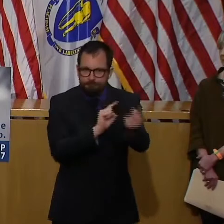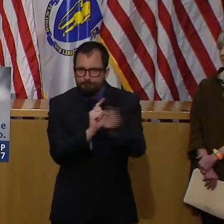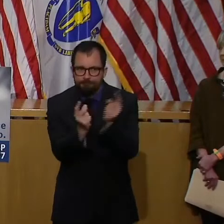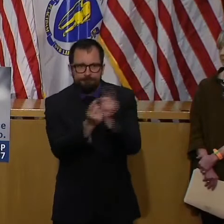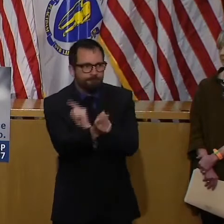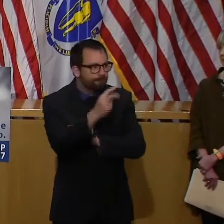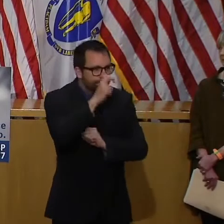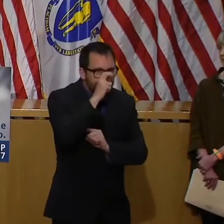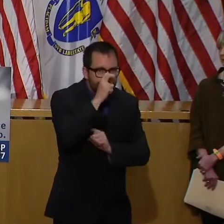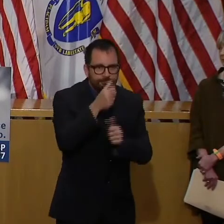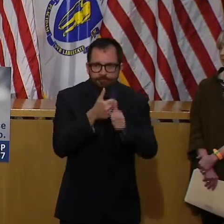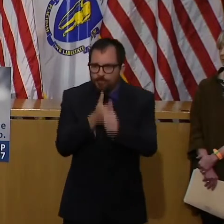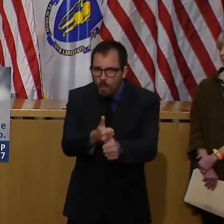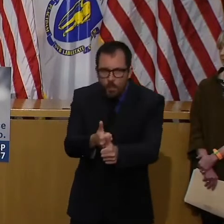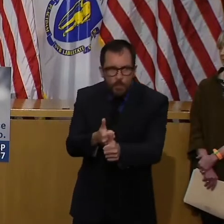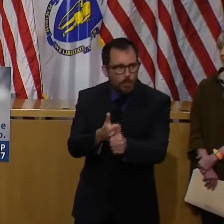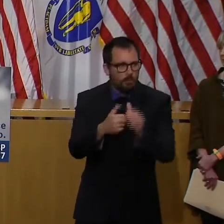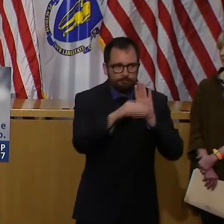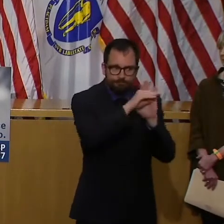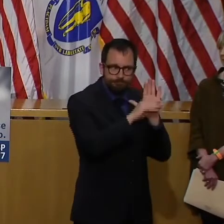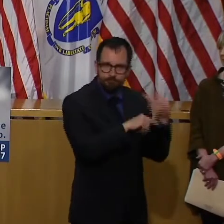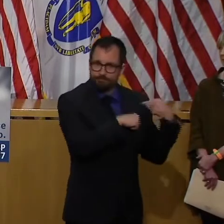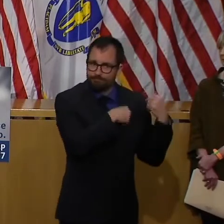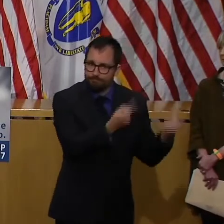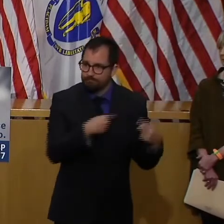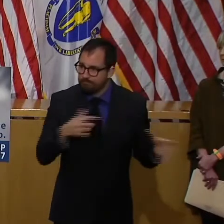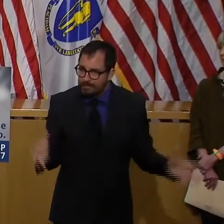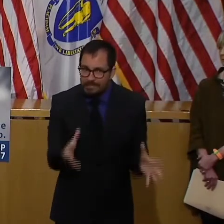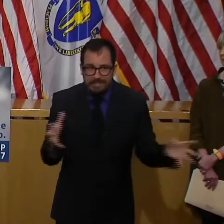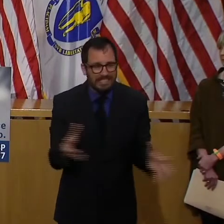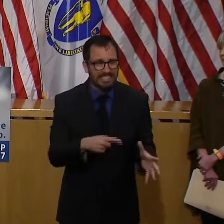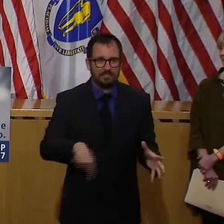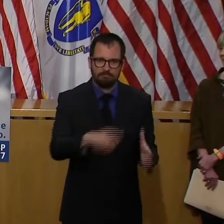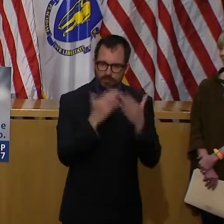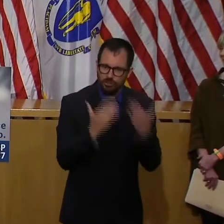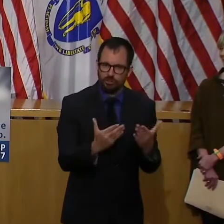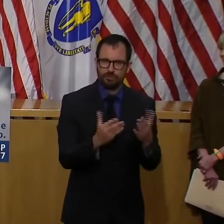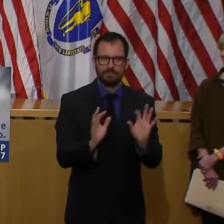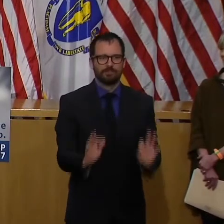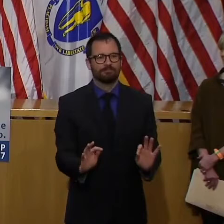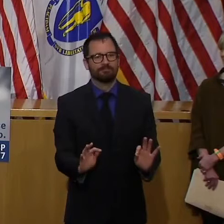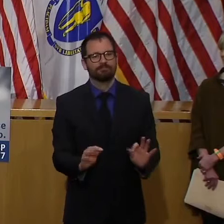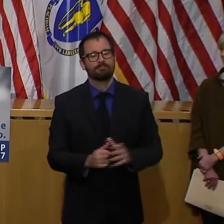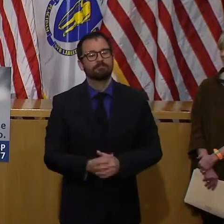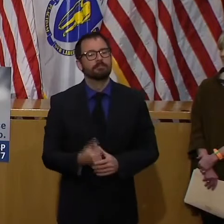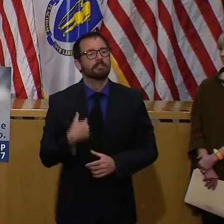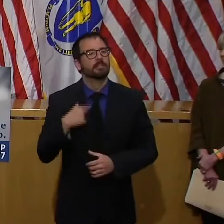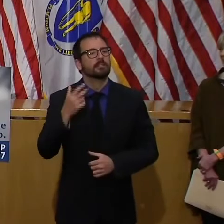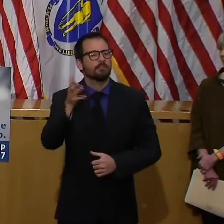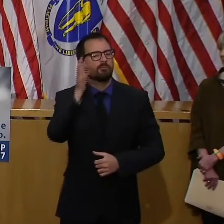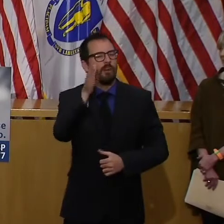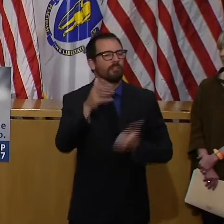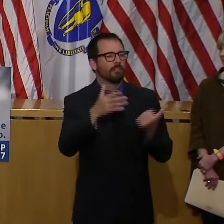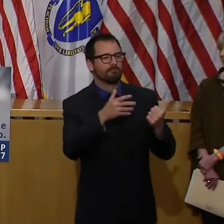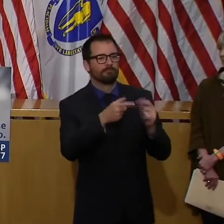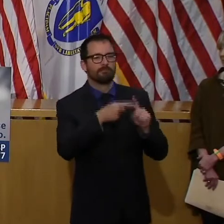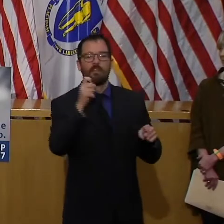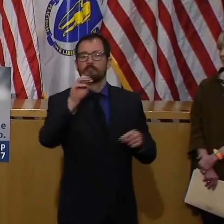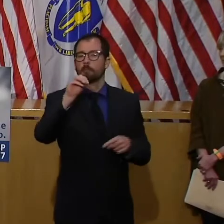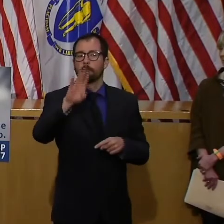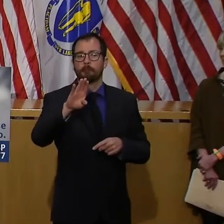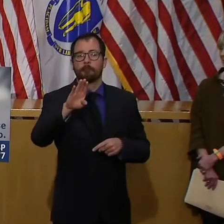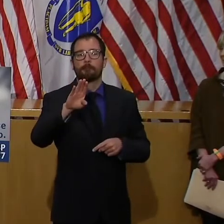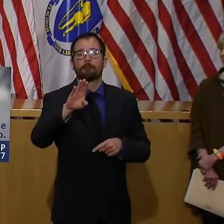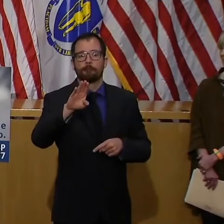our community tracing program: Damon Chaplin, Public Health Director for the City of New Bedford, and John Welch from Partners in